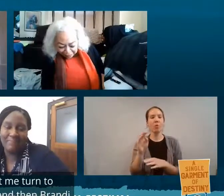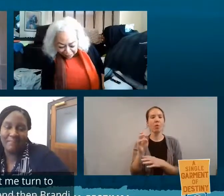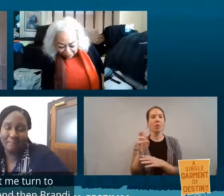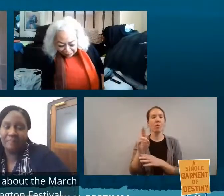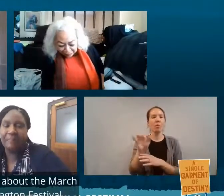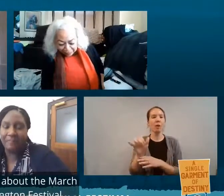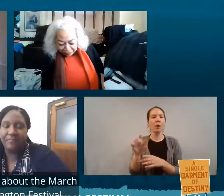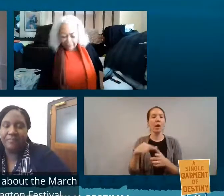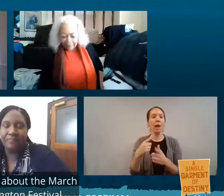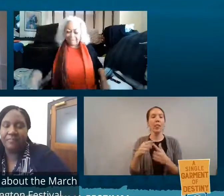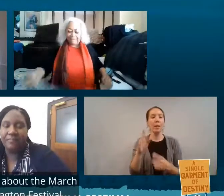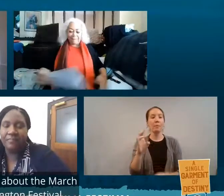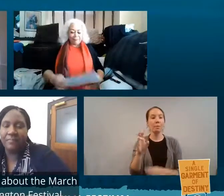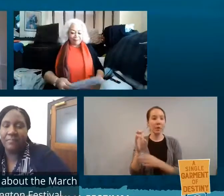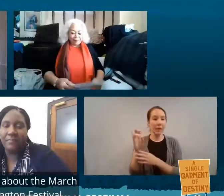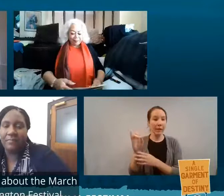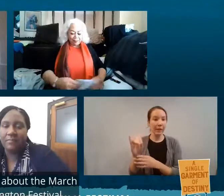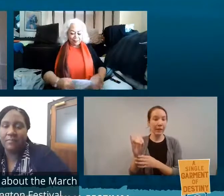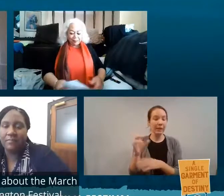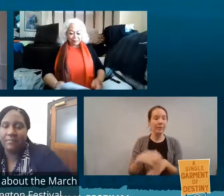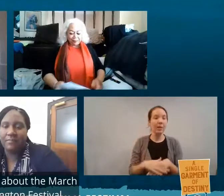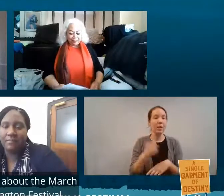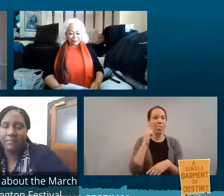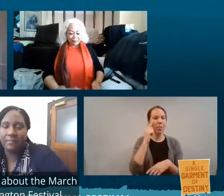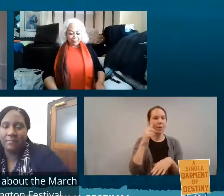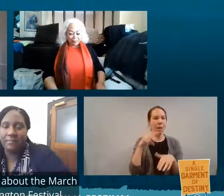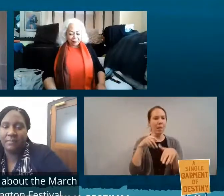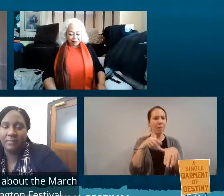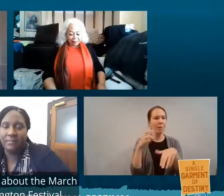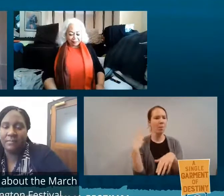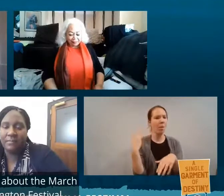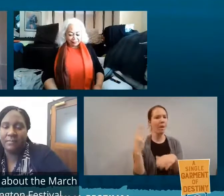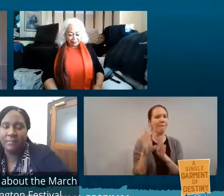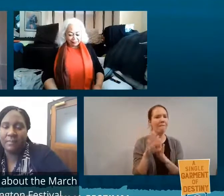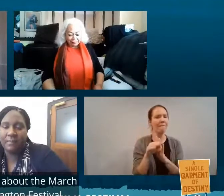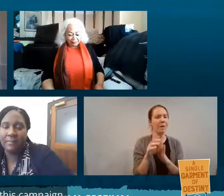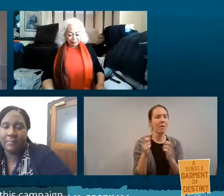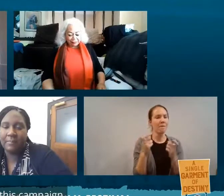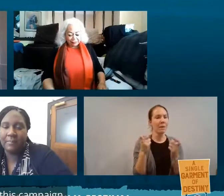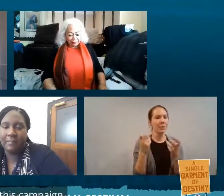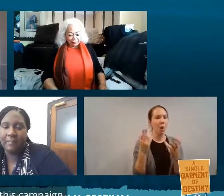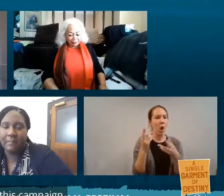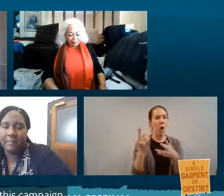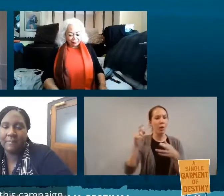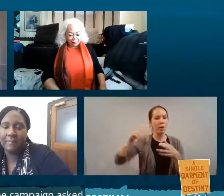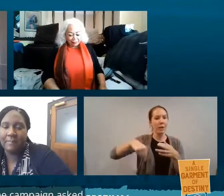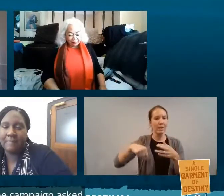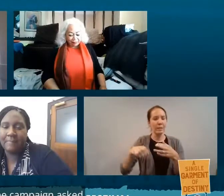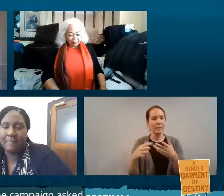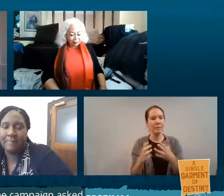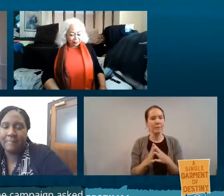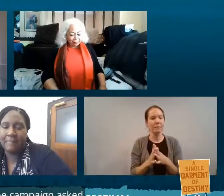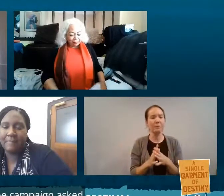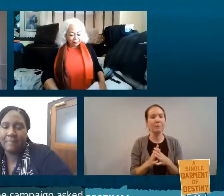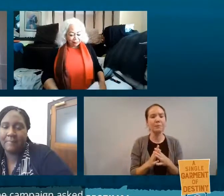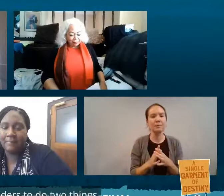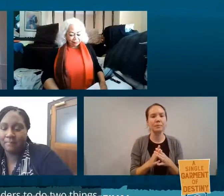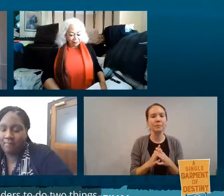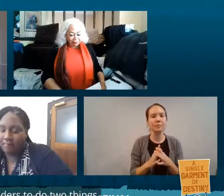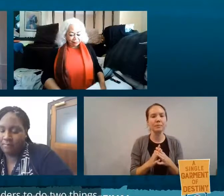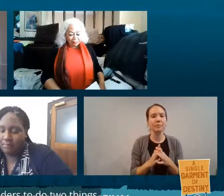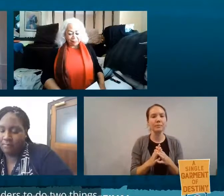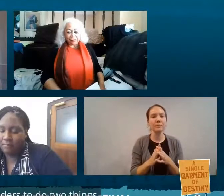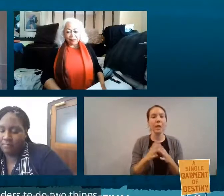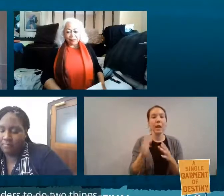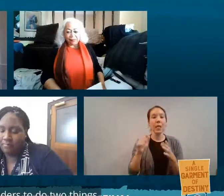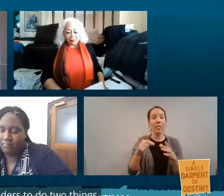and then Brandi as you think about the March on Washington Festival, honoring this campaign. By the way, the campaign asked for